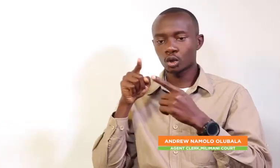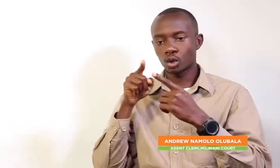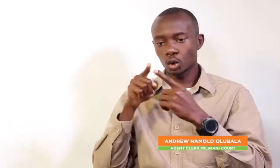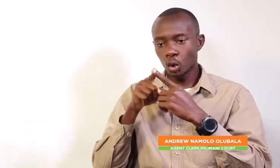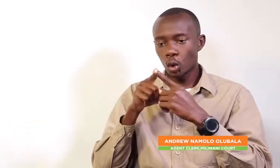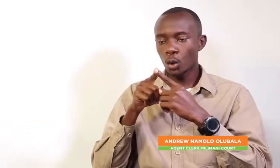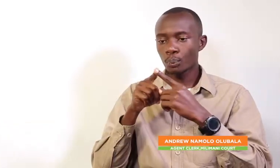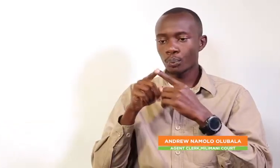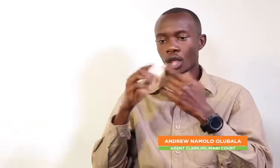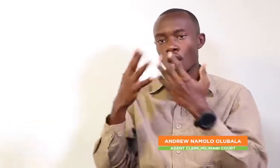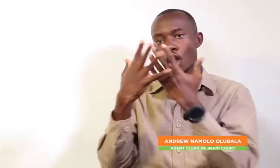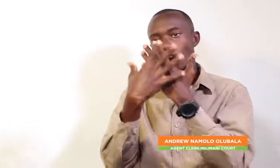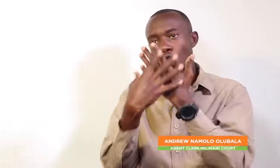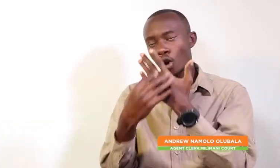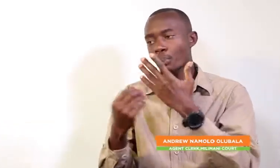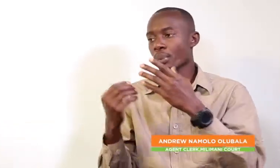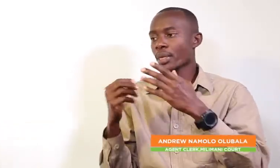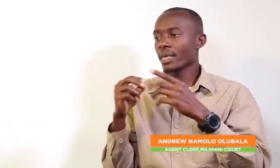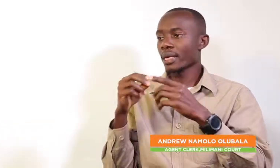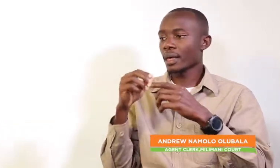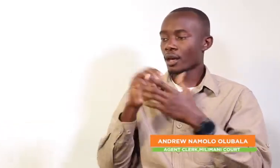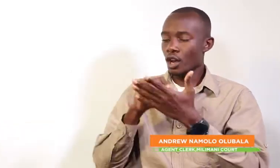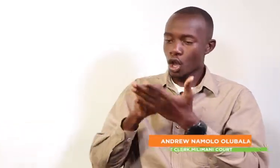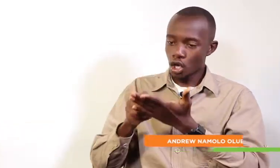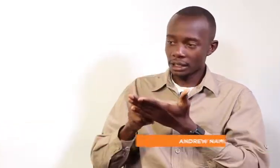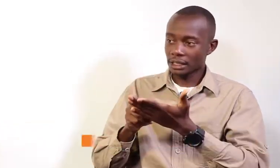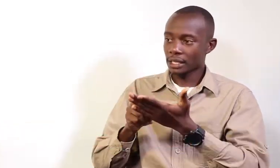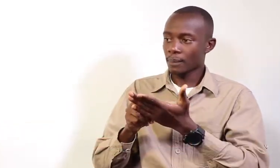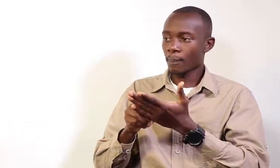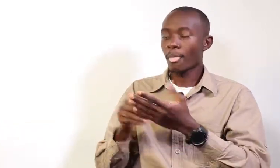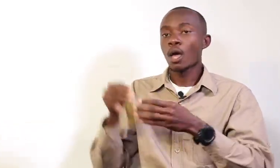I used to copy notes